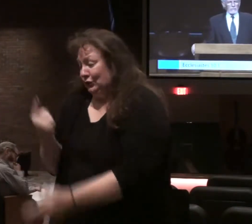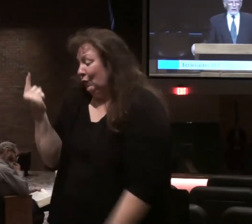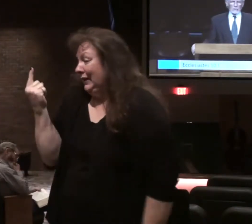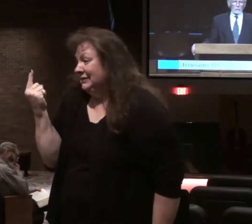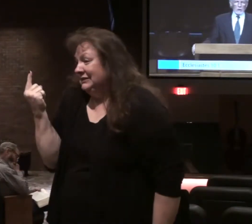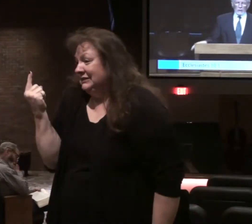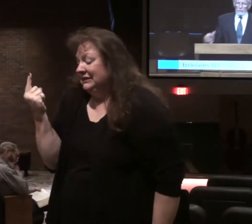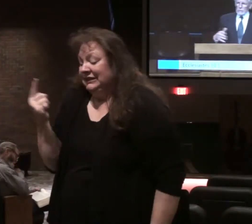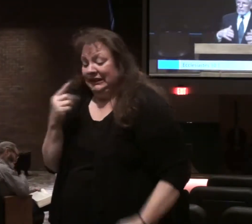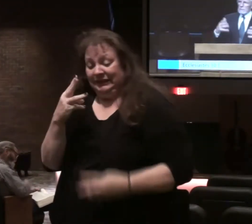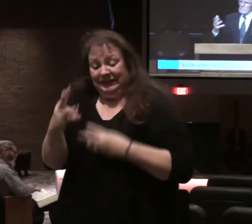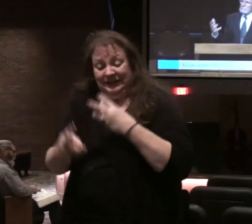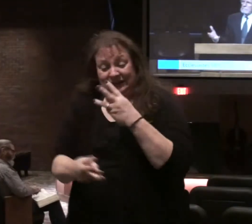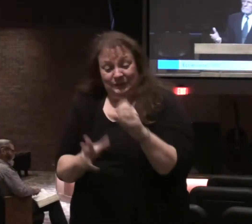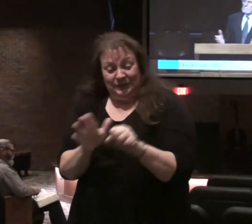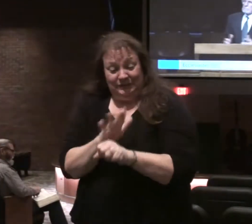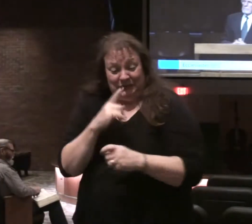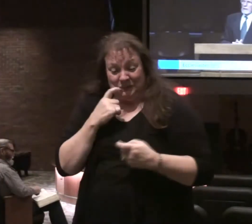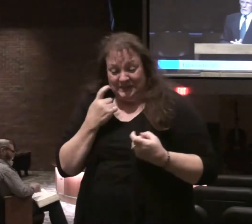Because in a fallen world,